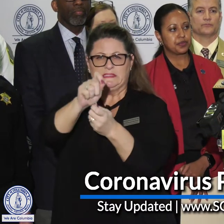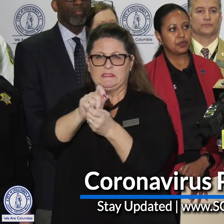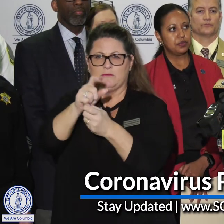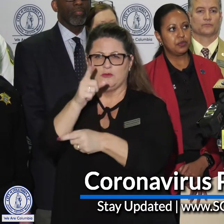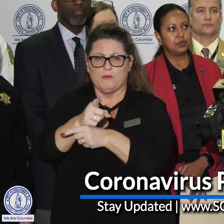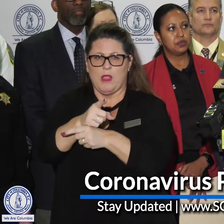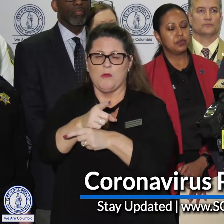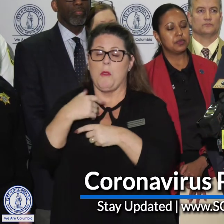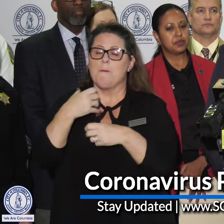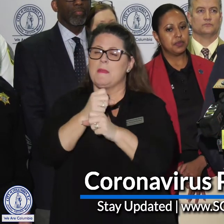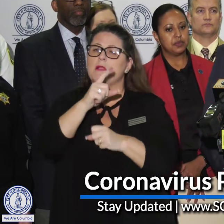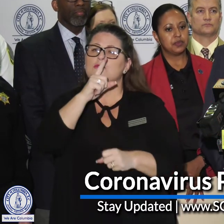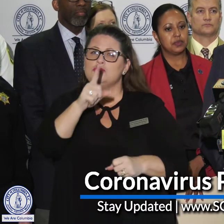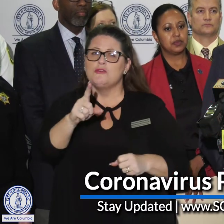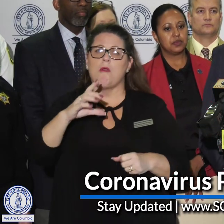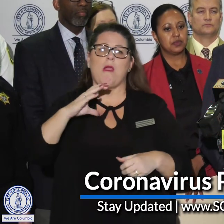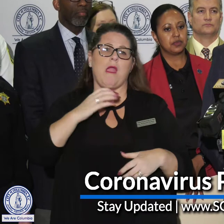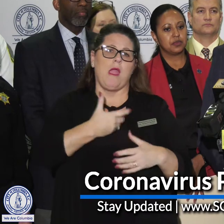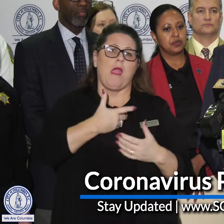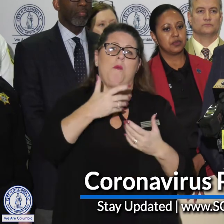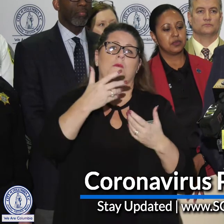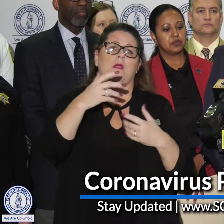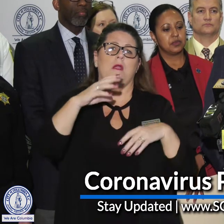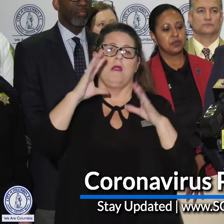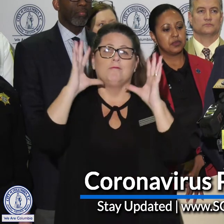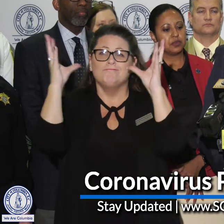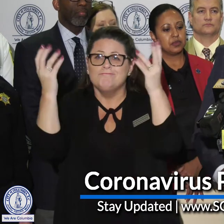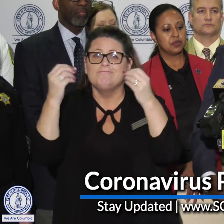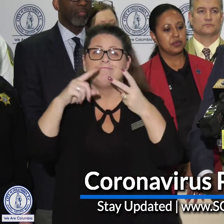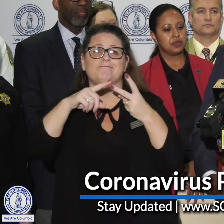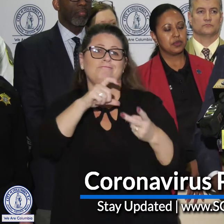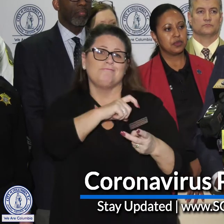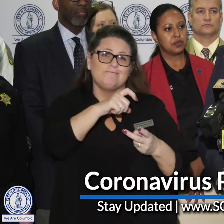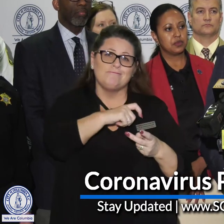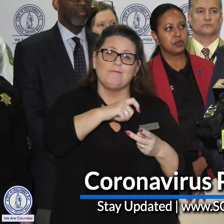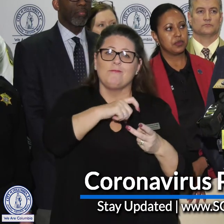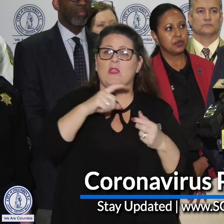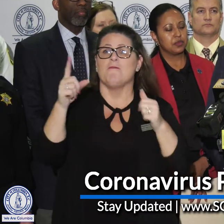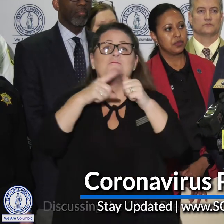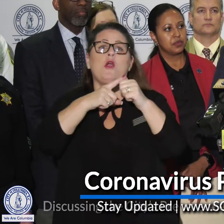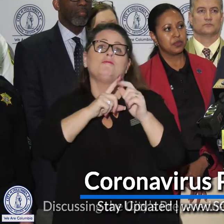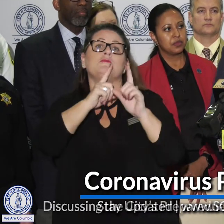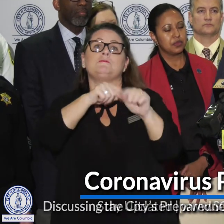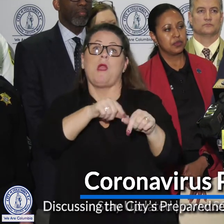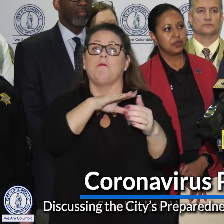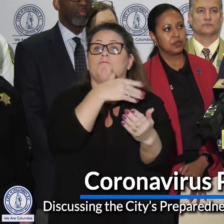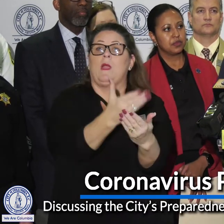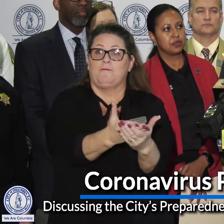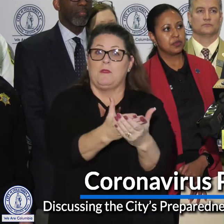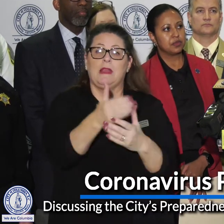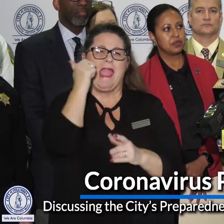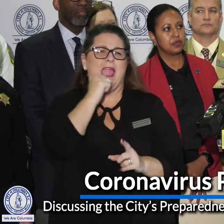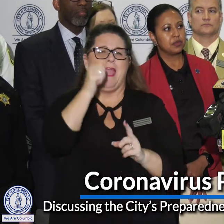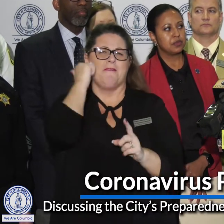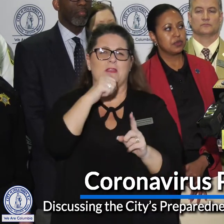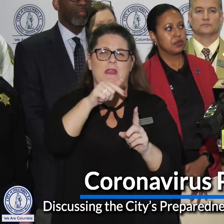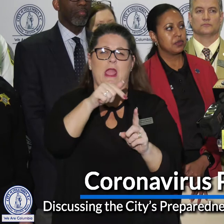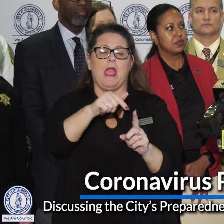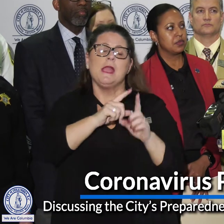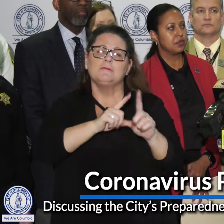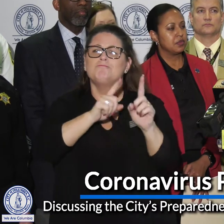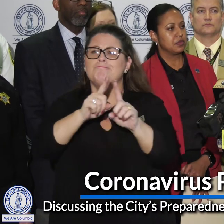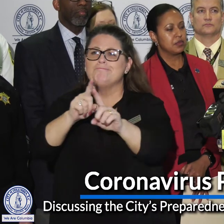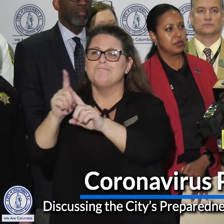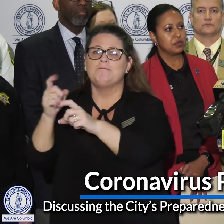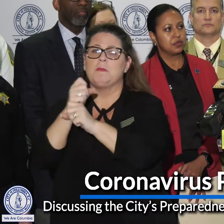that our frontline, our first responders, our the men and women who work to serve you each and every single day, have the tools that they need